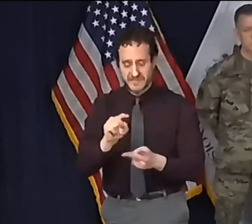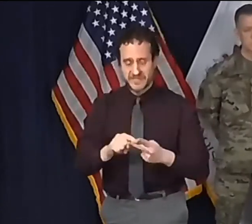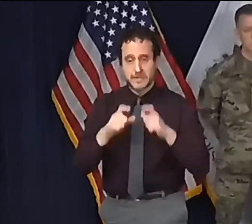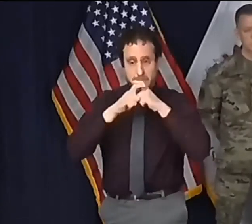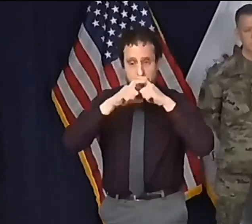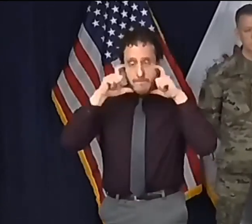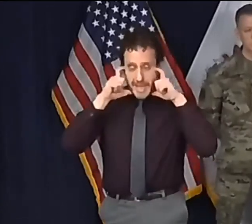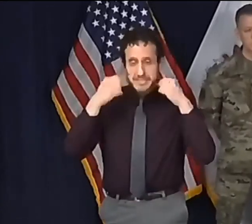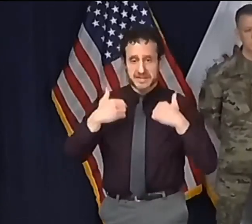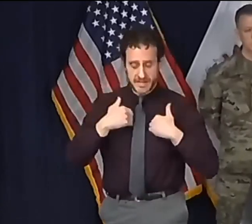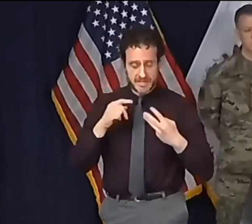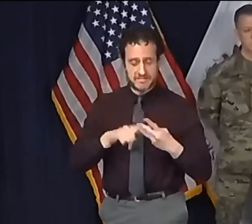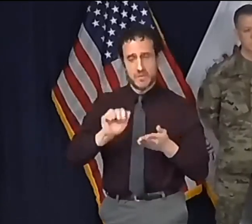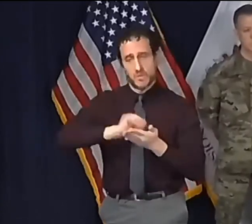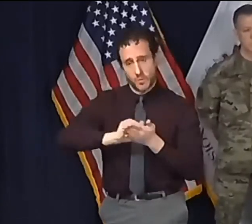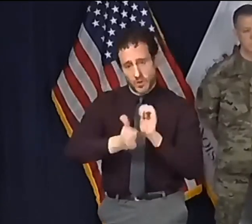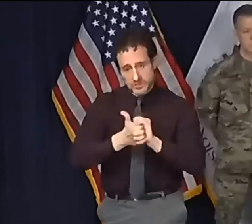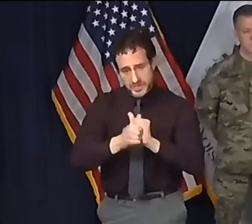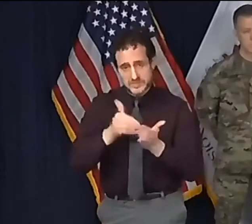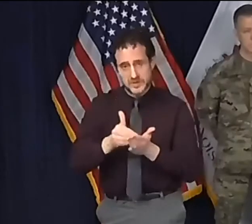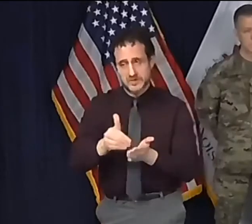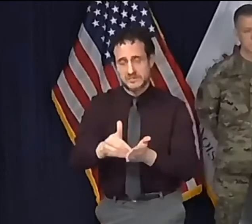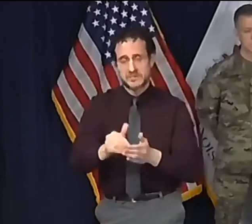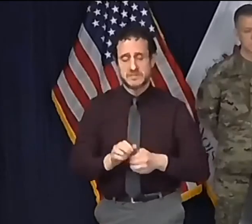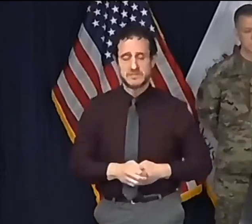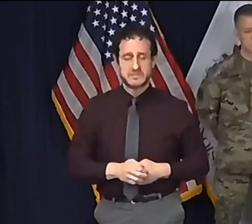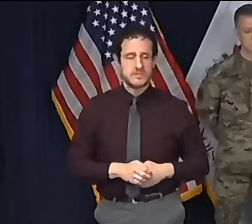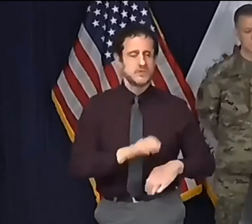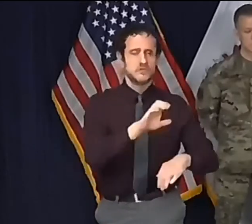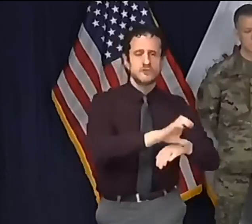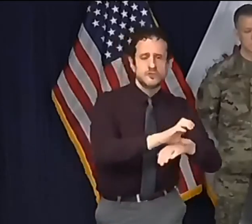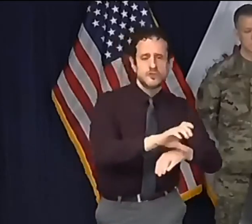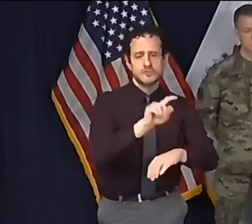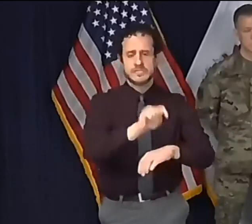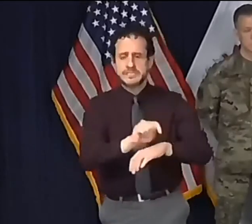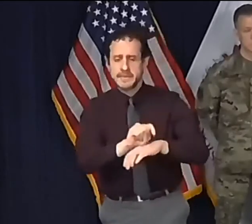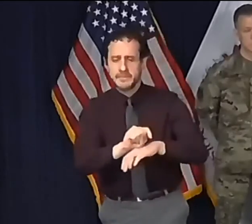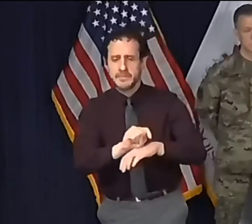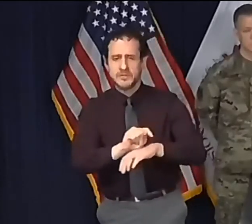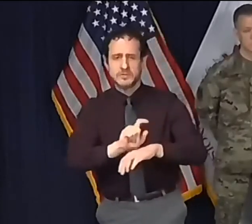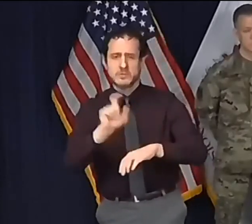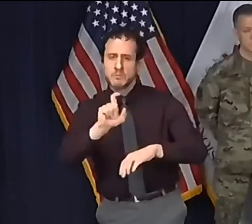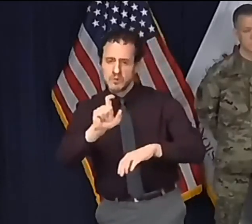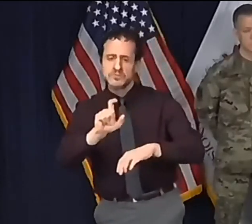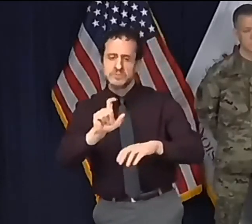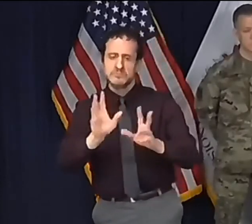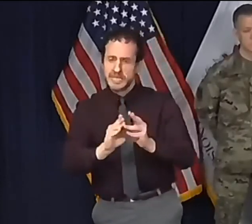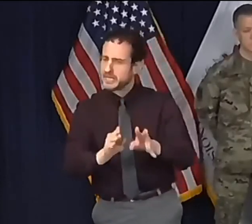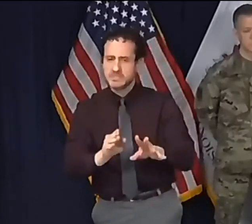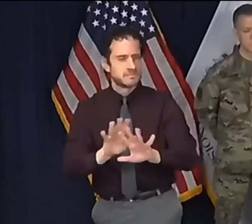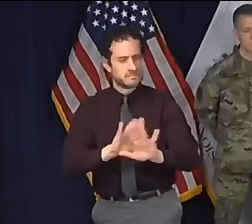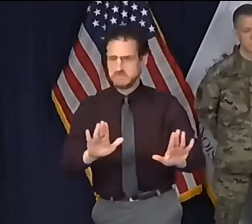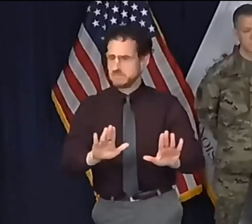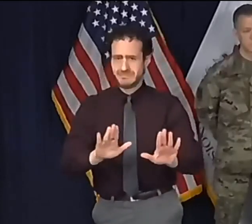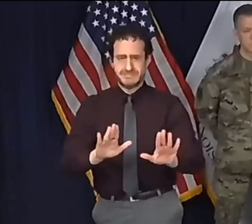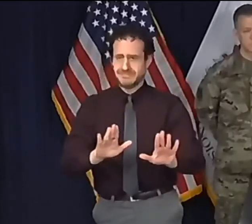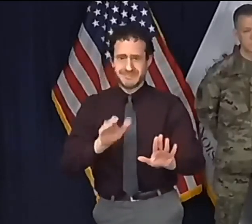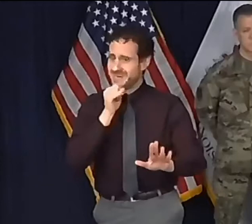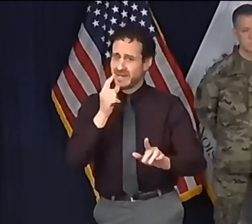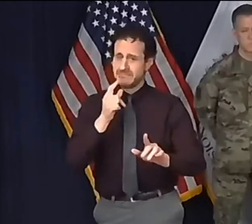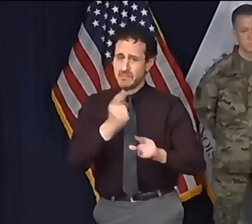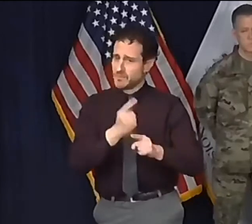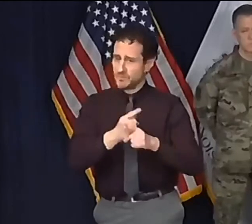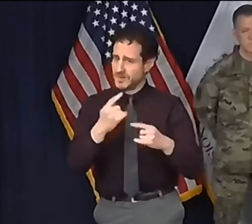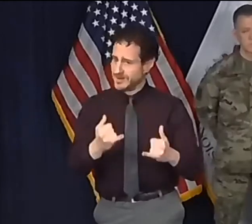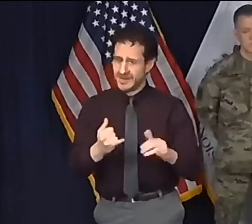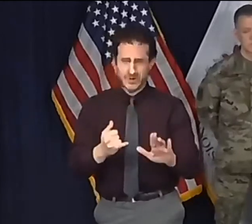Wash your hands frequently. But congregations, church meetings is ill-advised at this time. Find a way to do